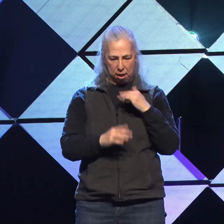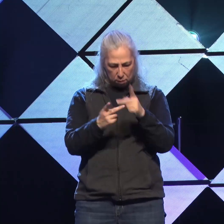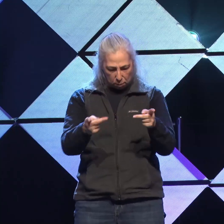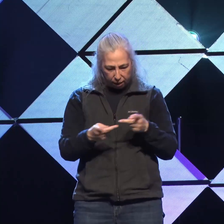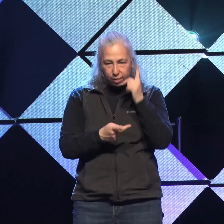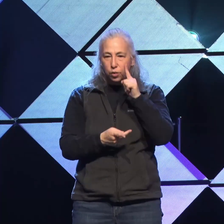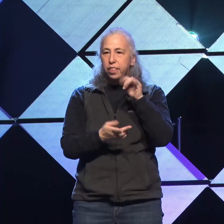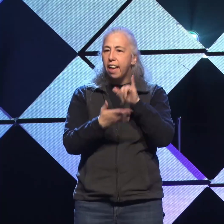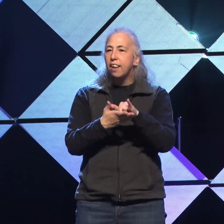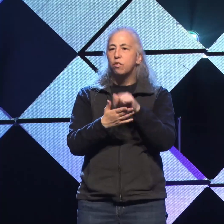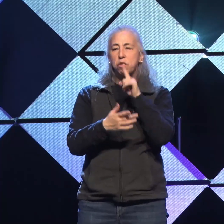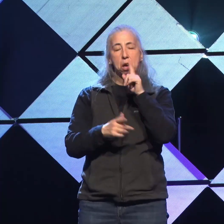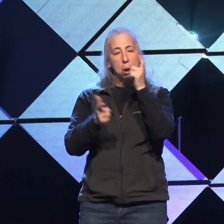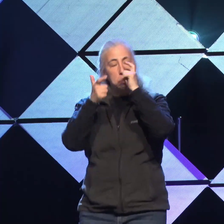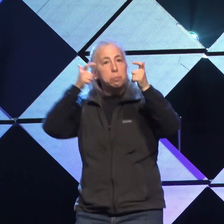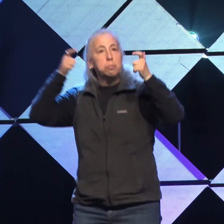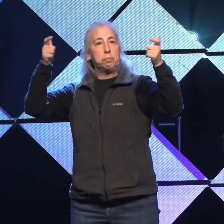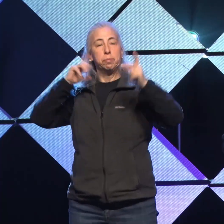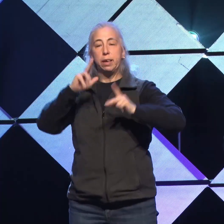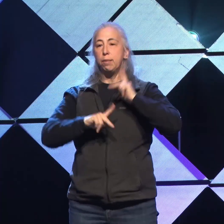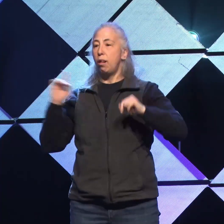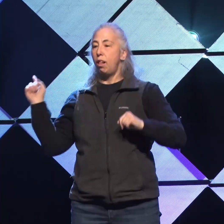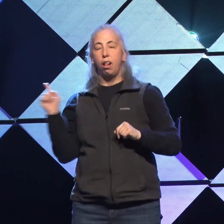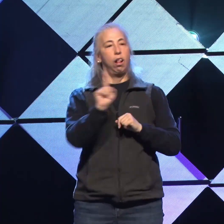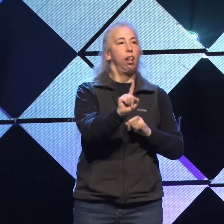treatment center for the unbearably arrogant,